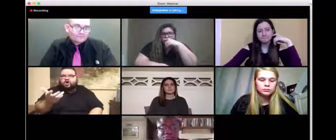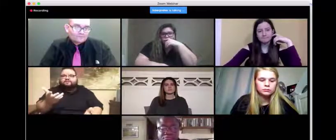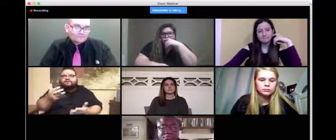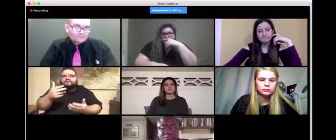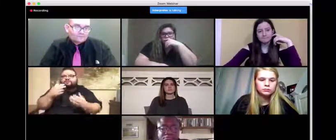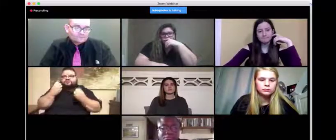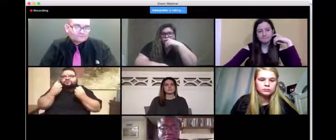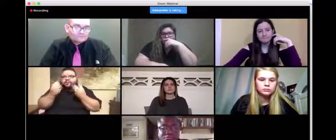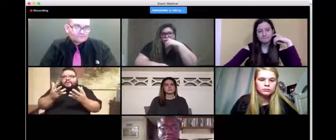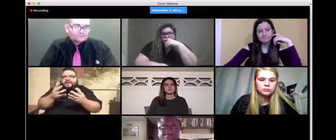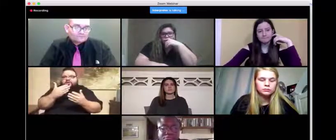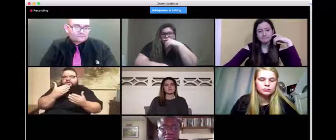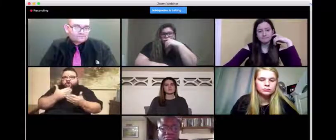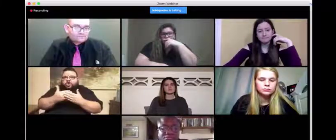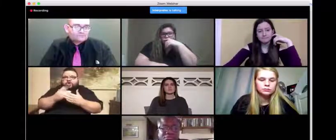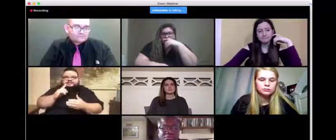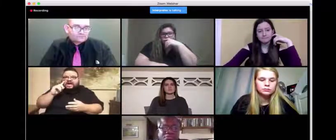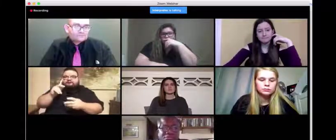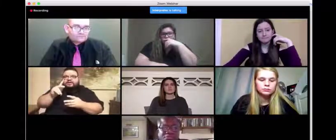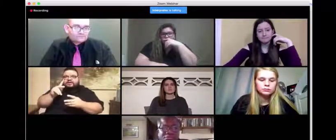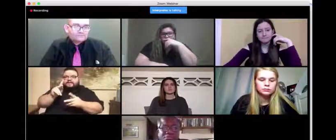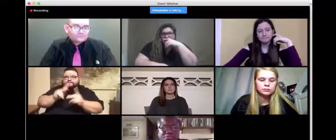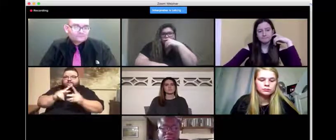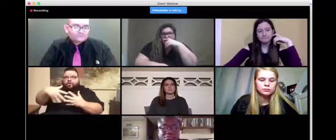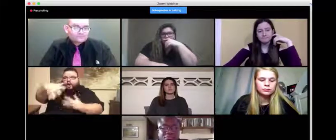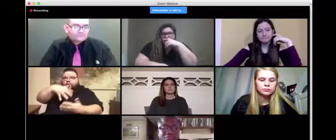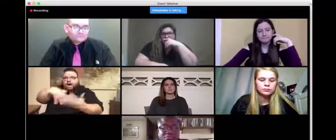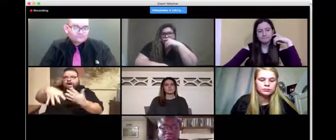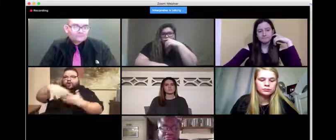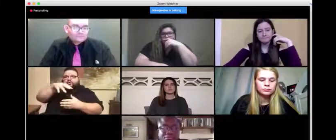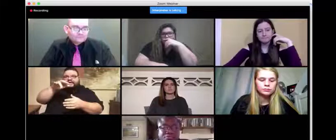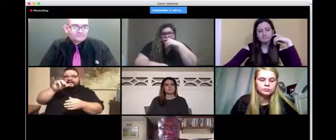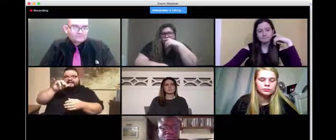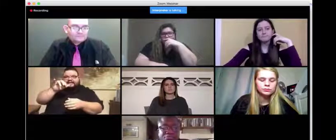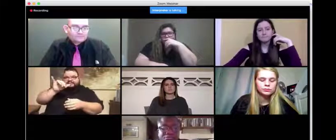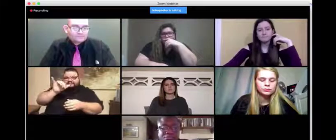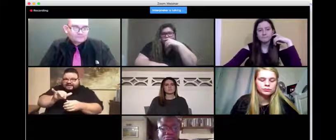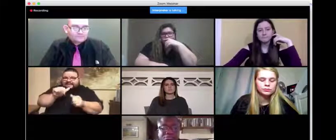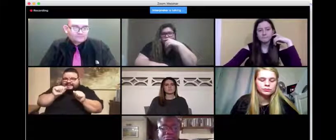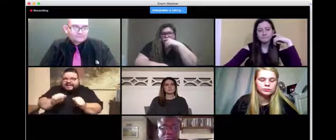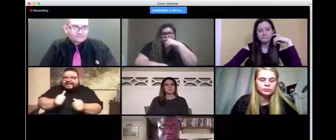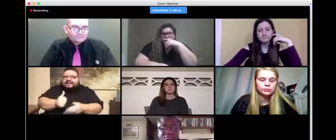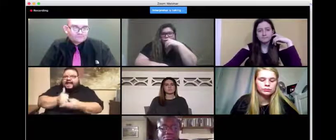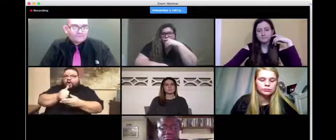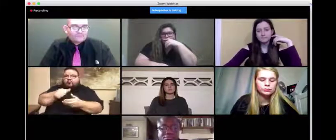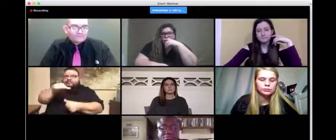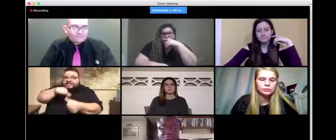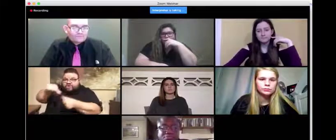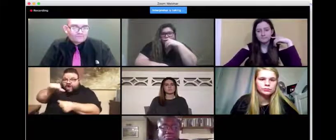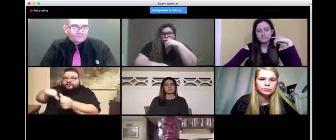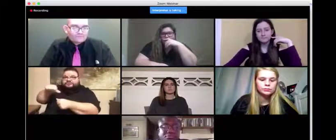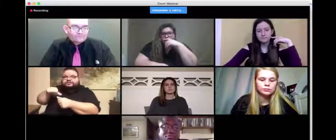in the social community, in the social media world, that can help each other. And like, for example, like Blakelyn